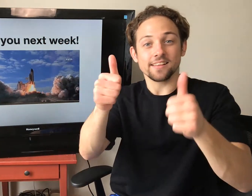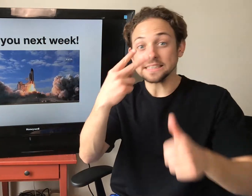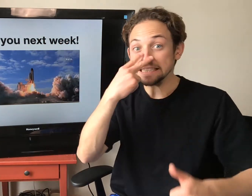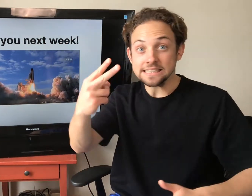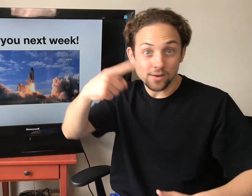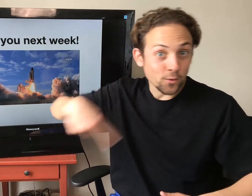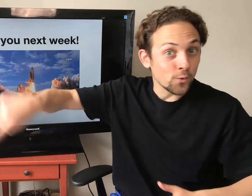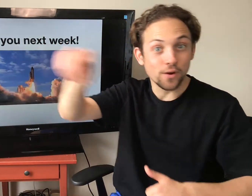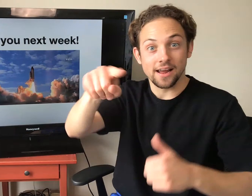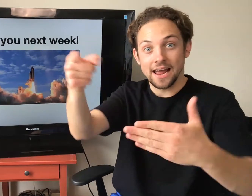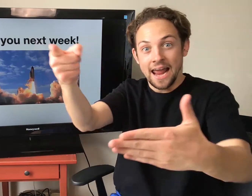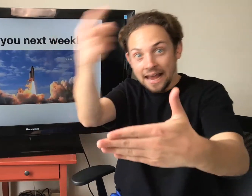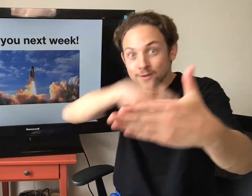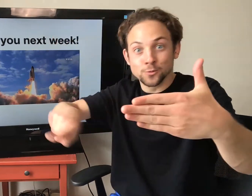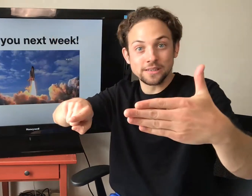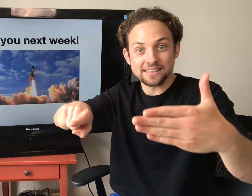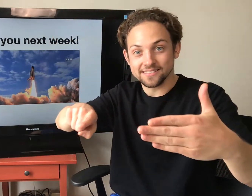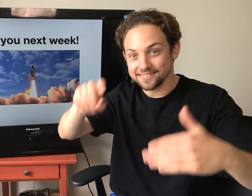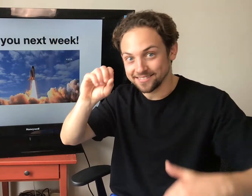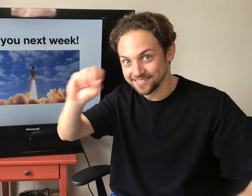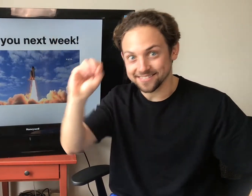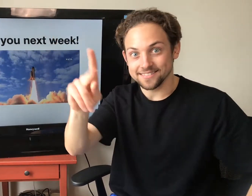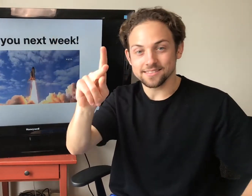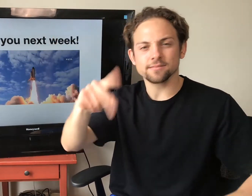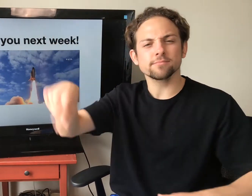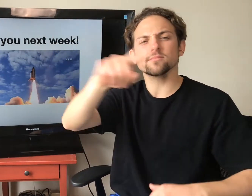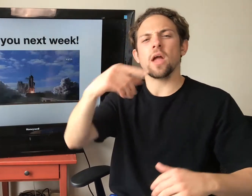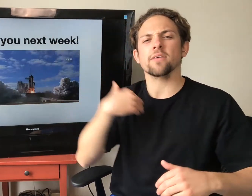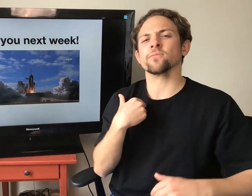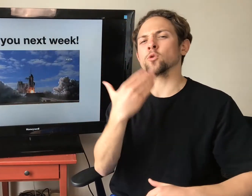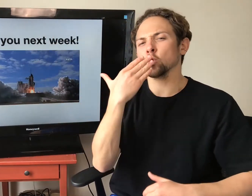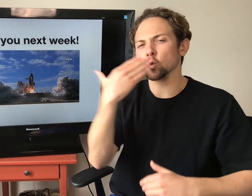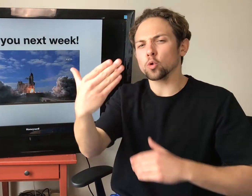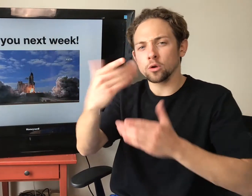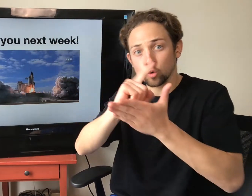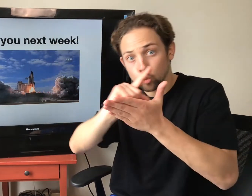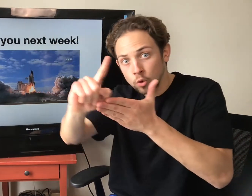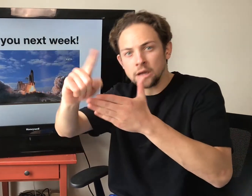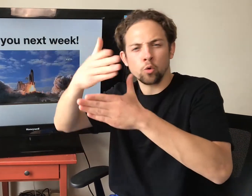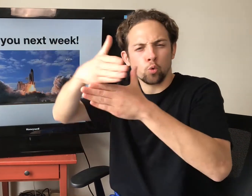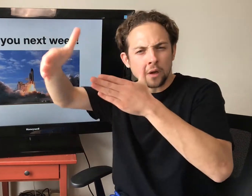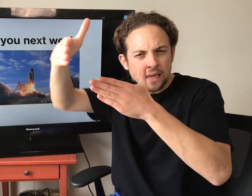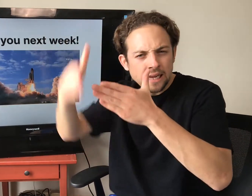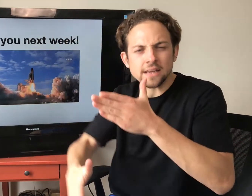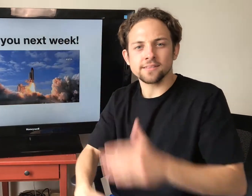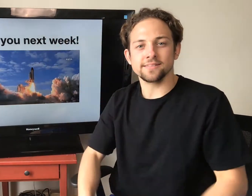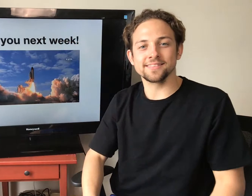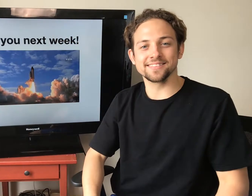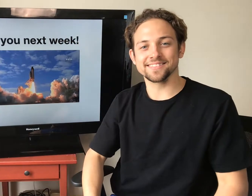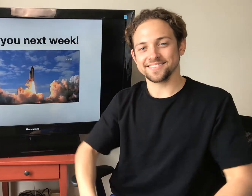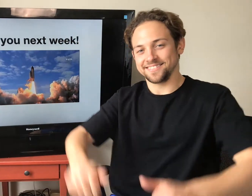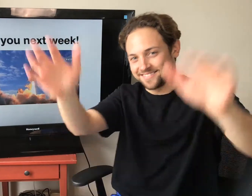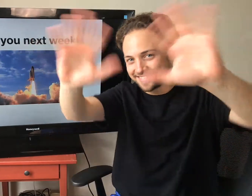find and learn more about our solar system. Great. Well, thank you. See you all next week. I hope you all have a good